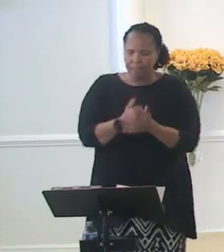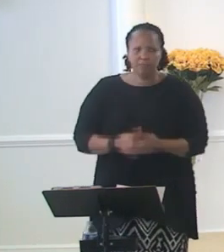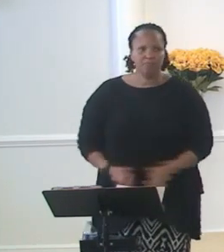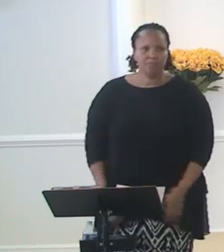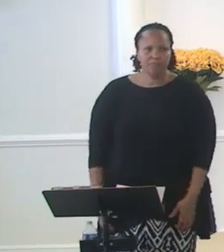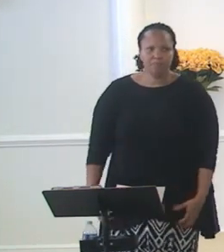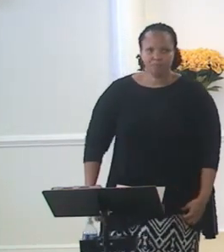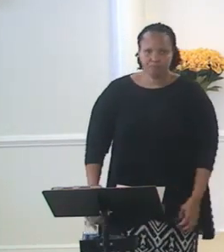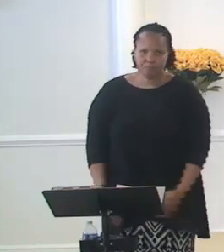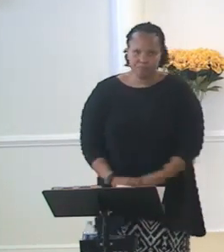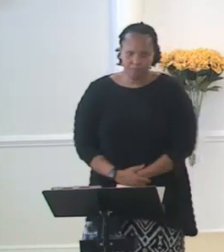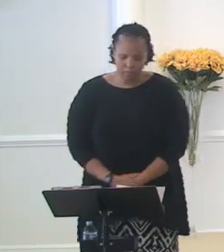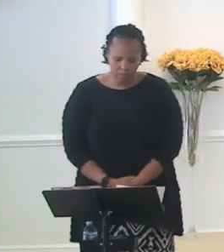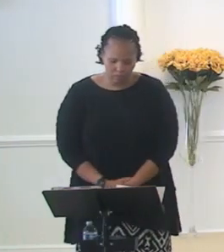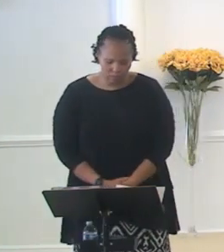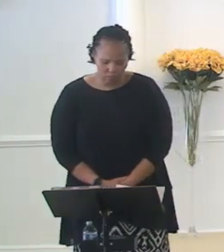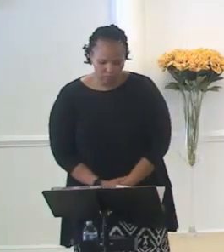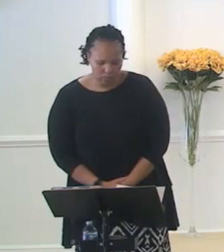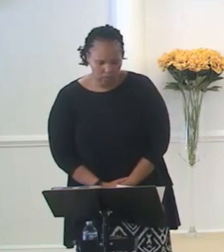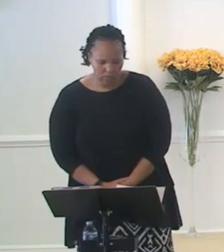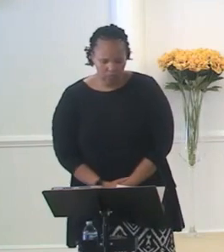amen.